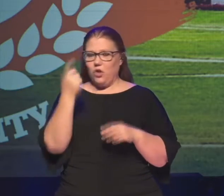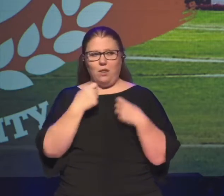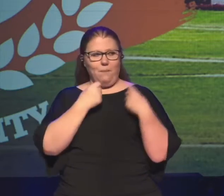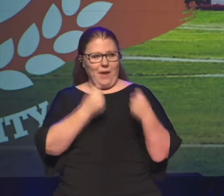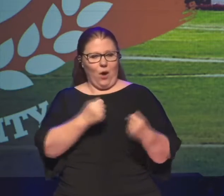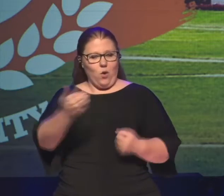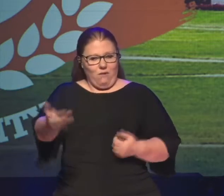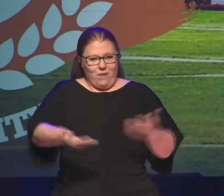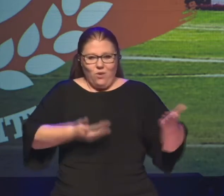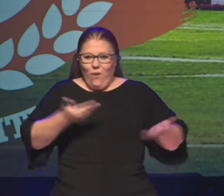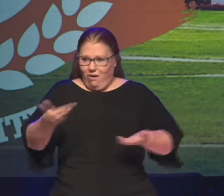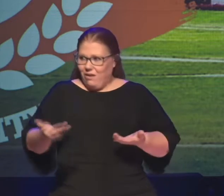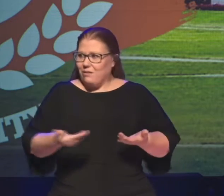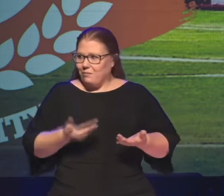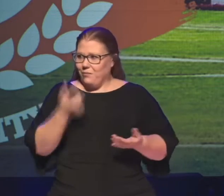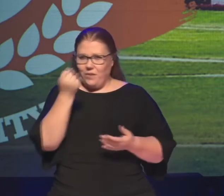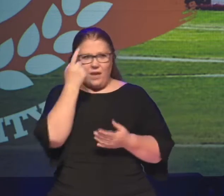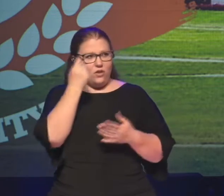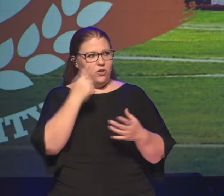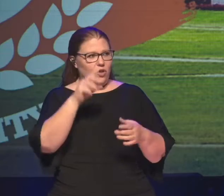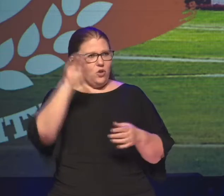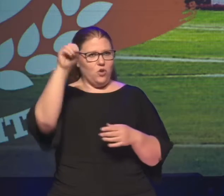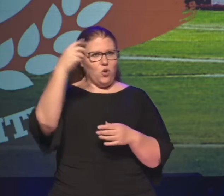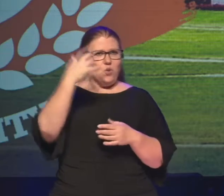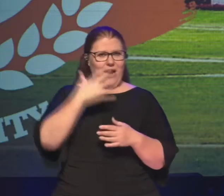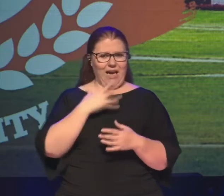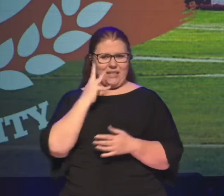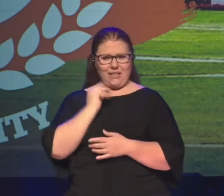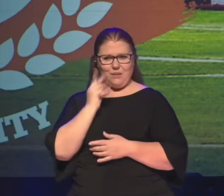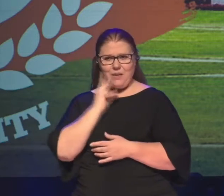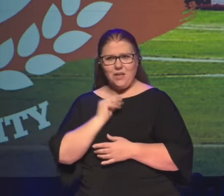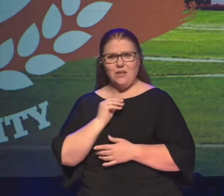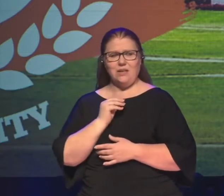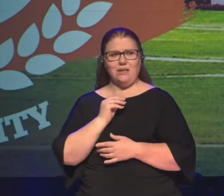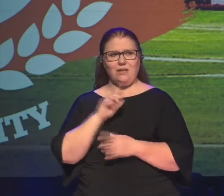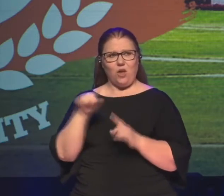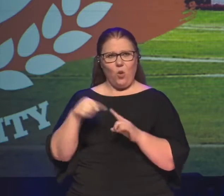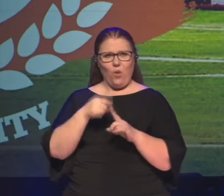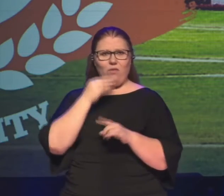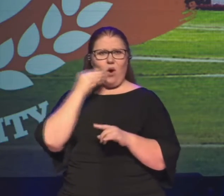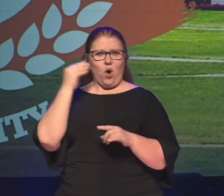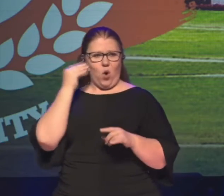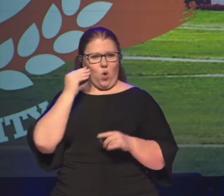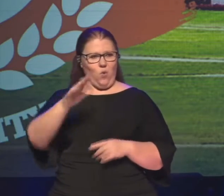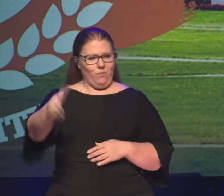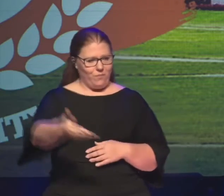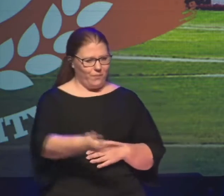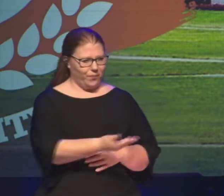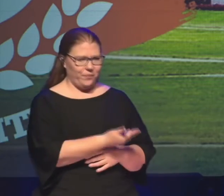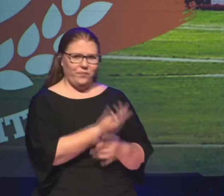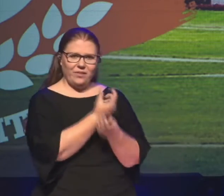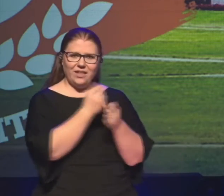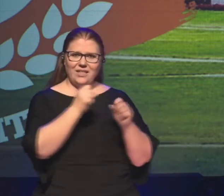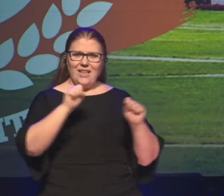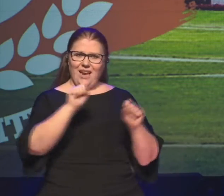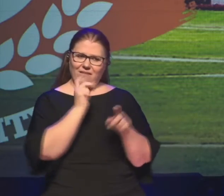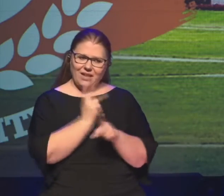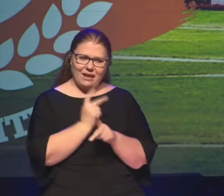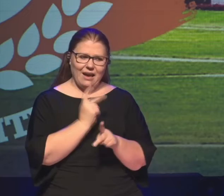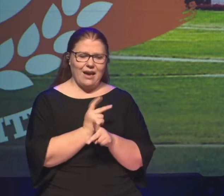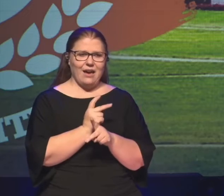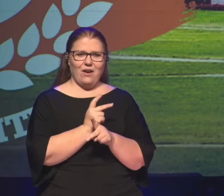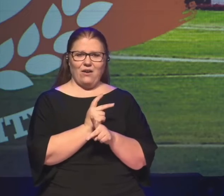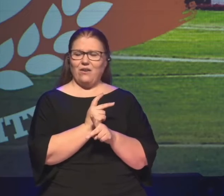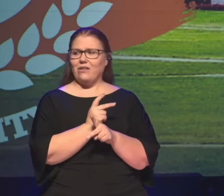being welcomed. He understood the grace that was experienced when that home was opened and safety and care